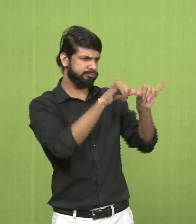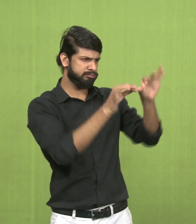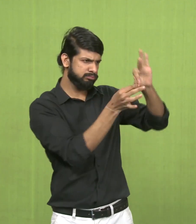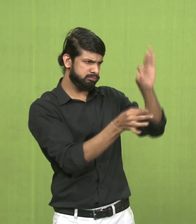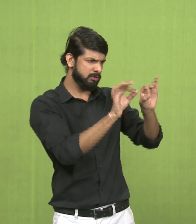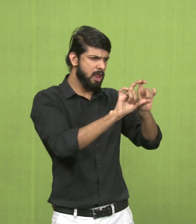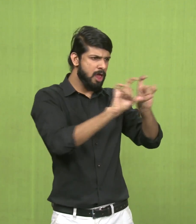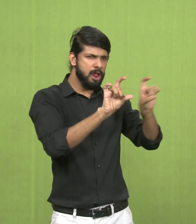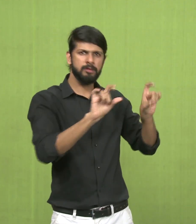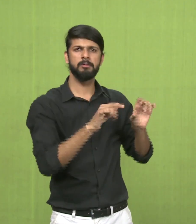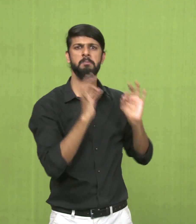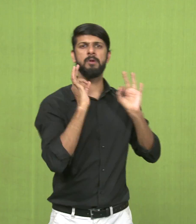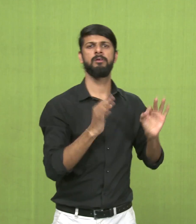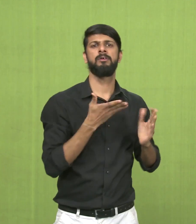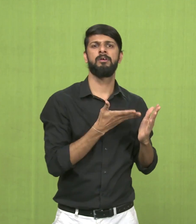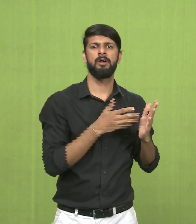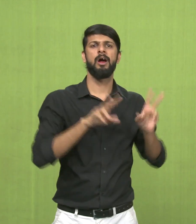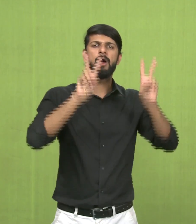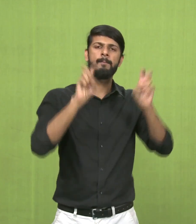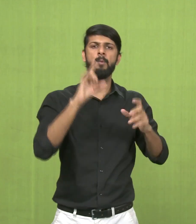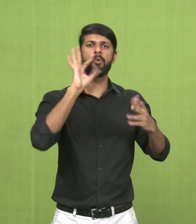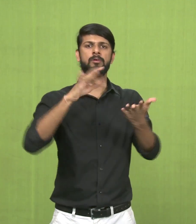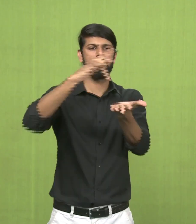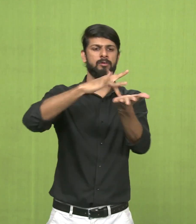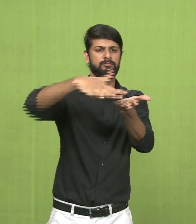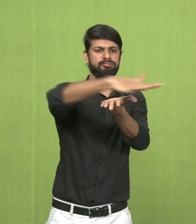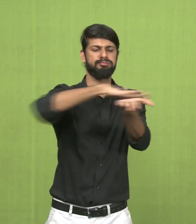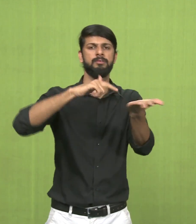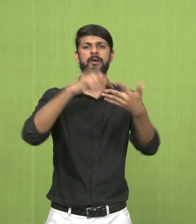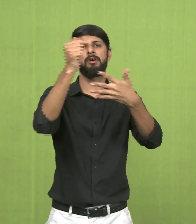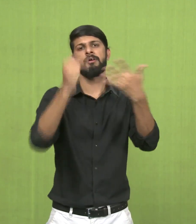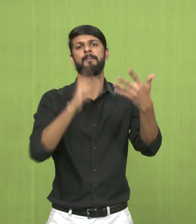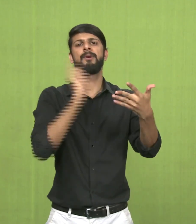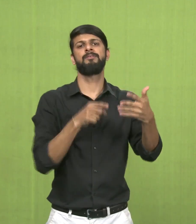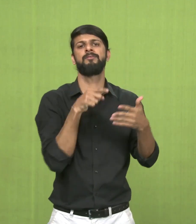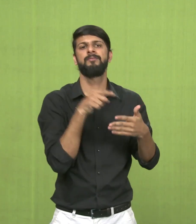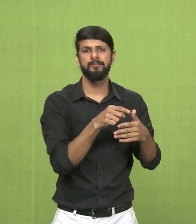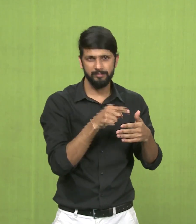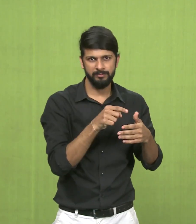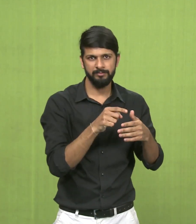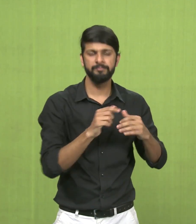size, the shape, the length, width, and these are the things which a good landscape painting must have.